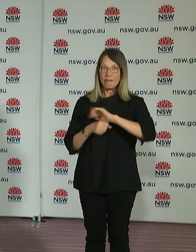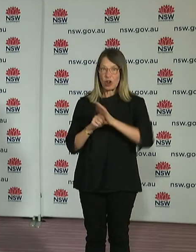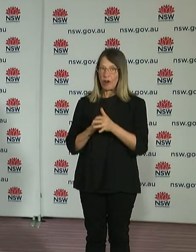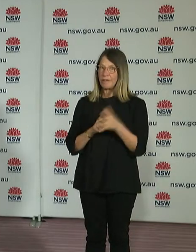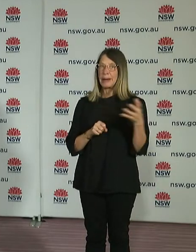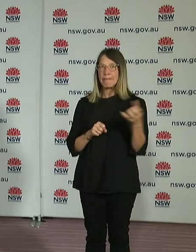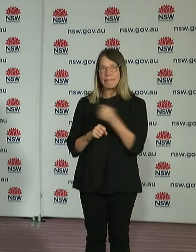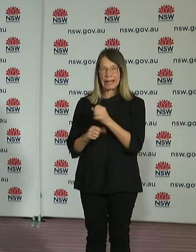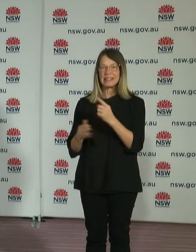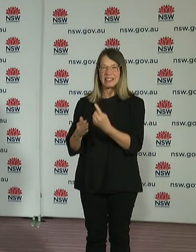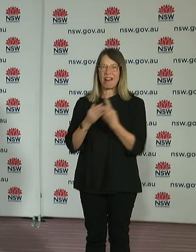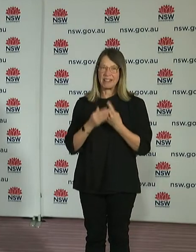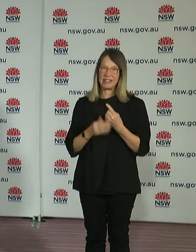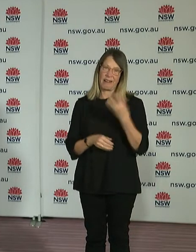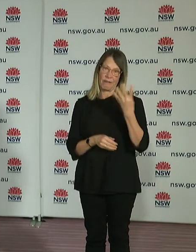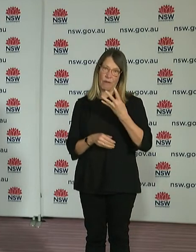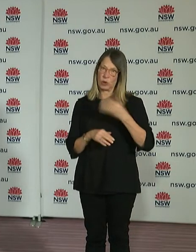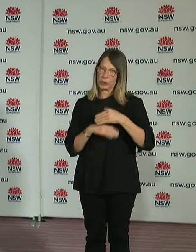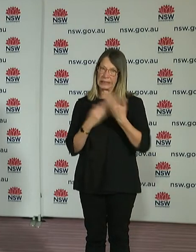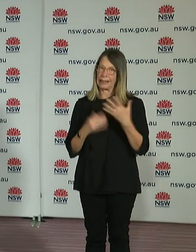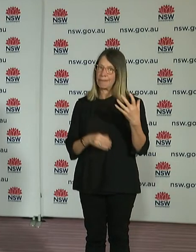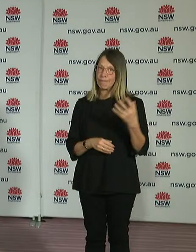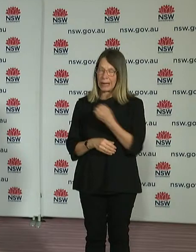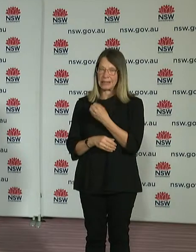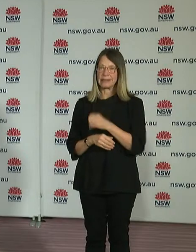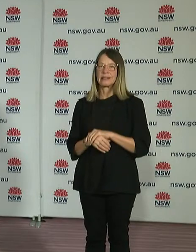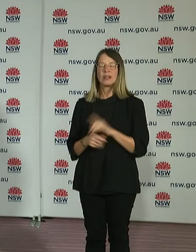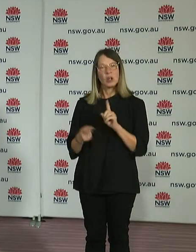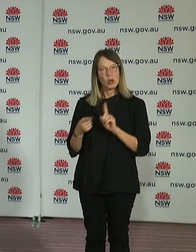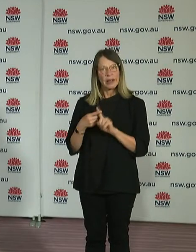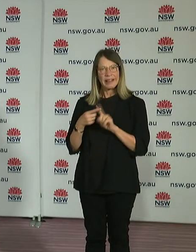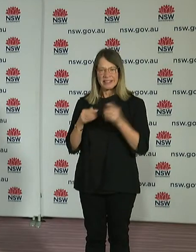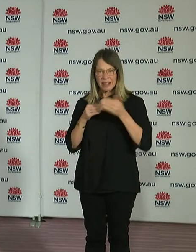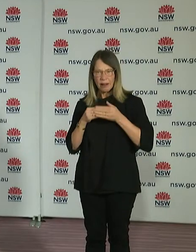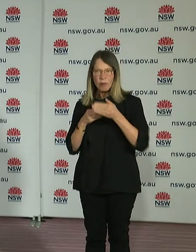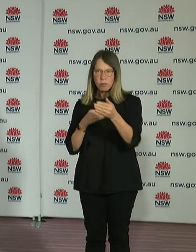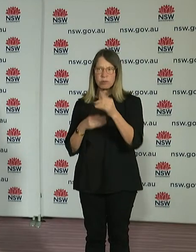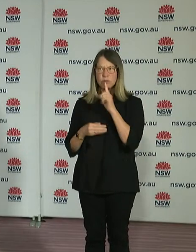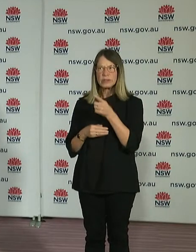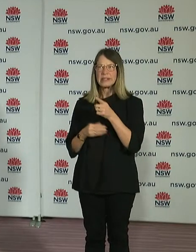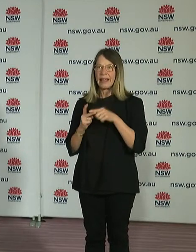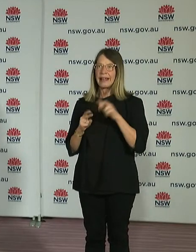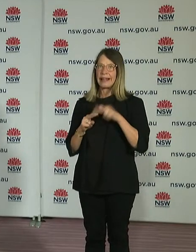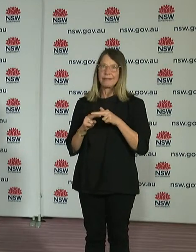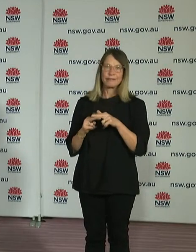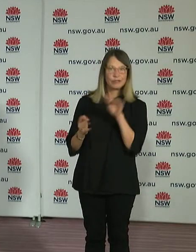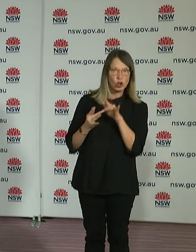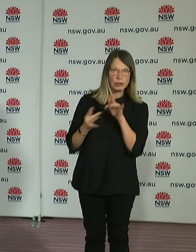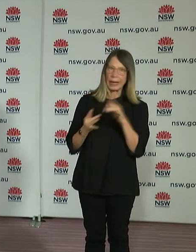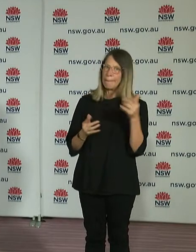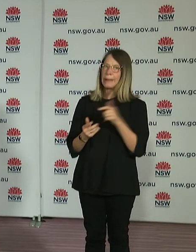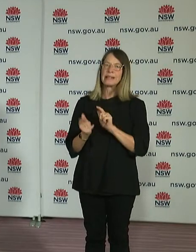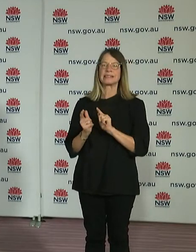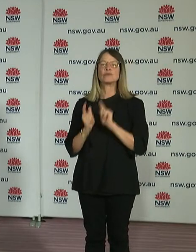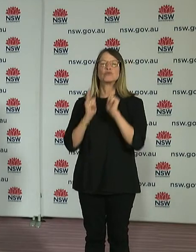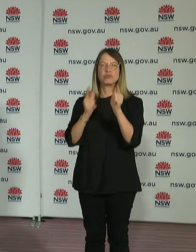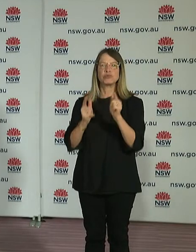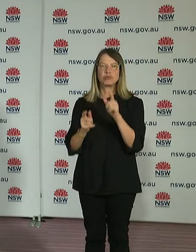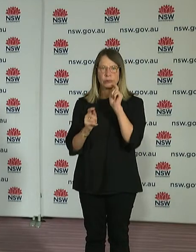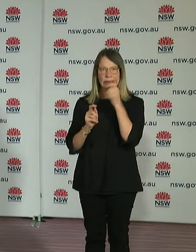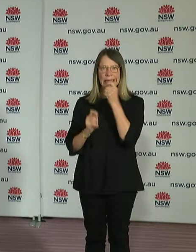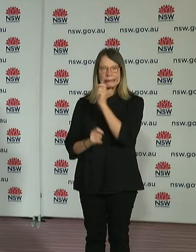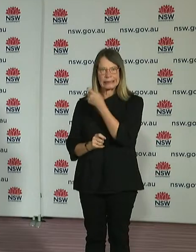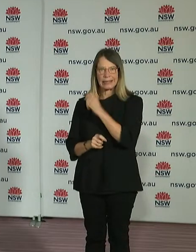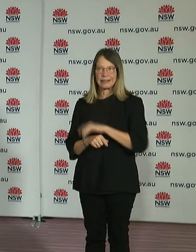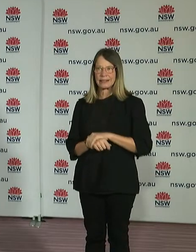We still will be asking the community to get tested, and I hope we have changed fundamentally the view that people go to